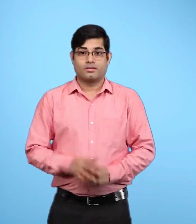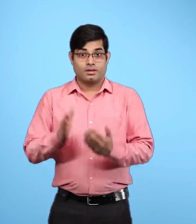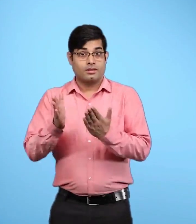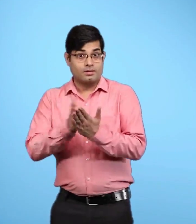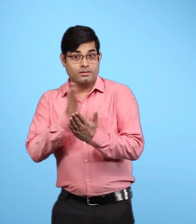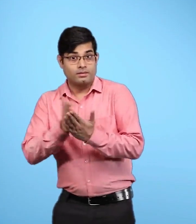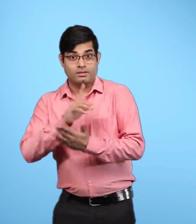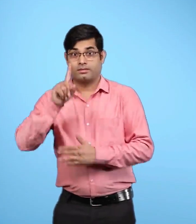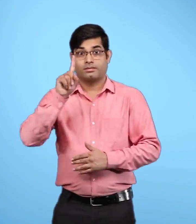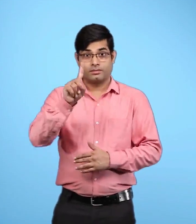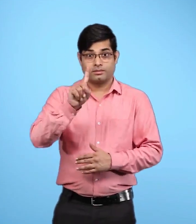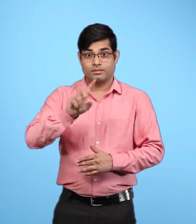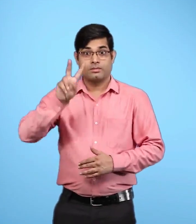Page 128.